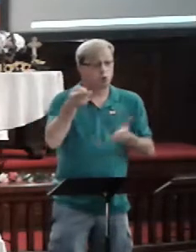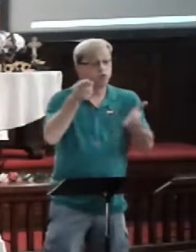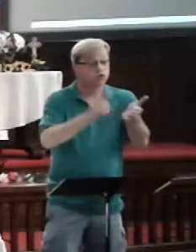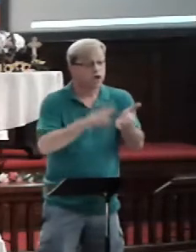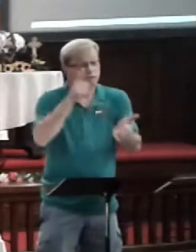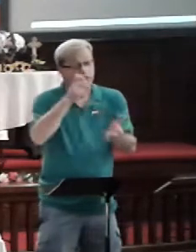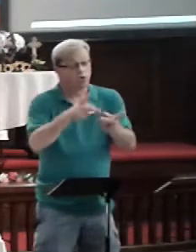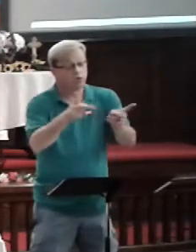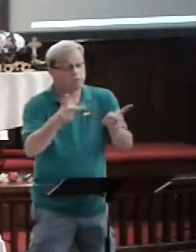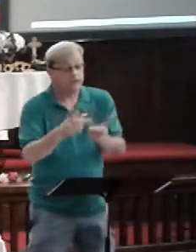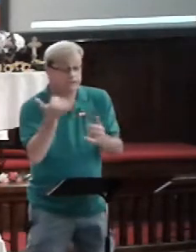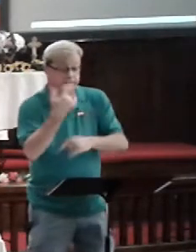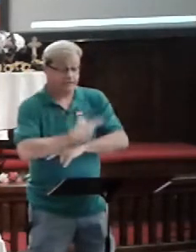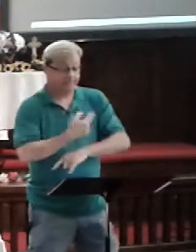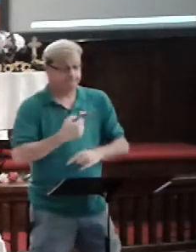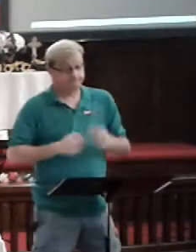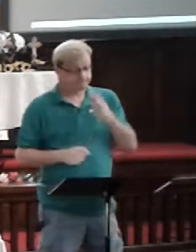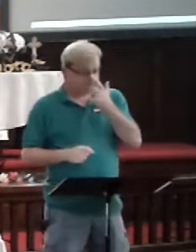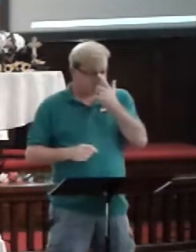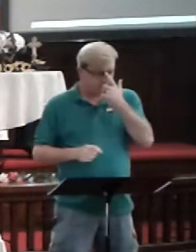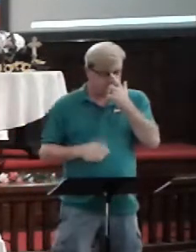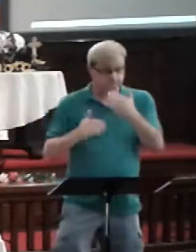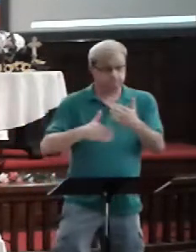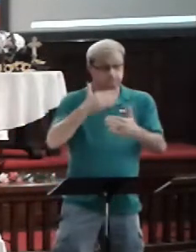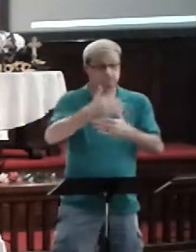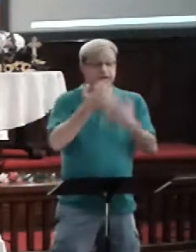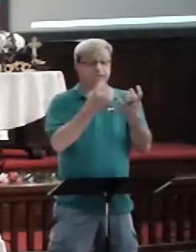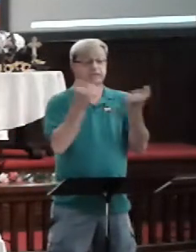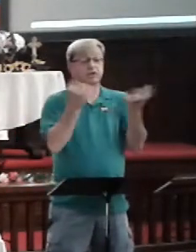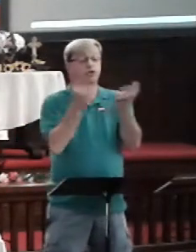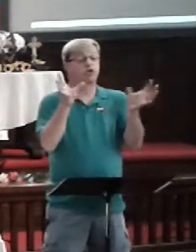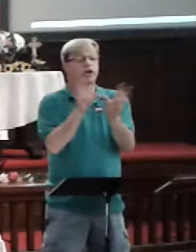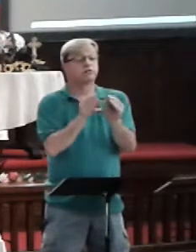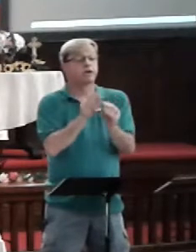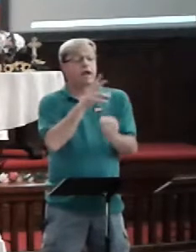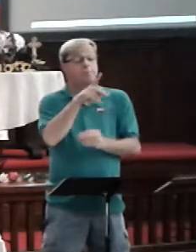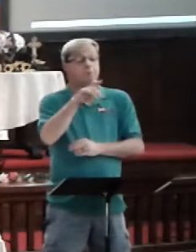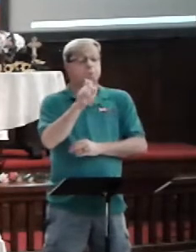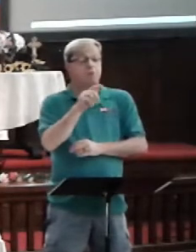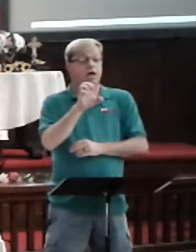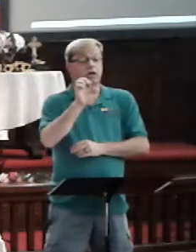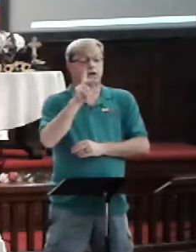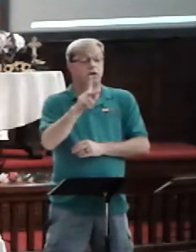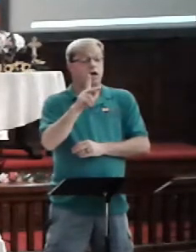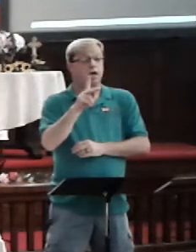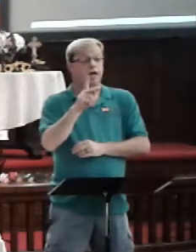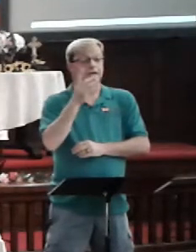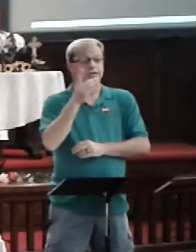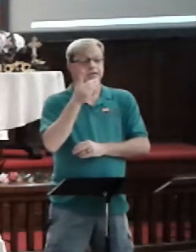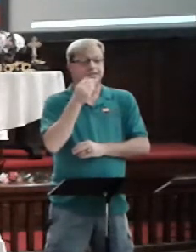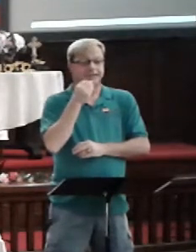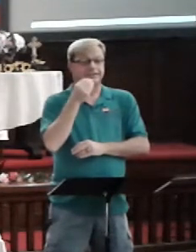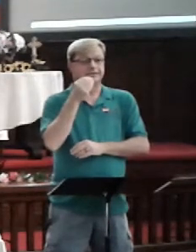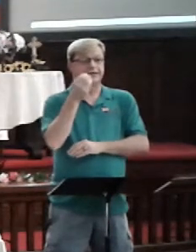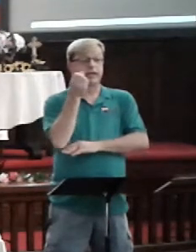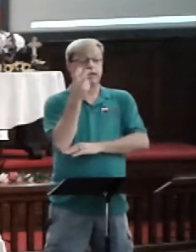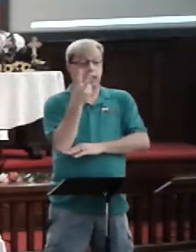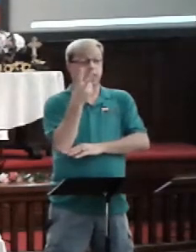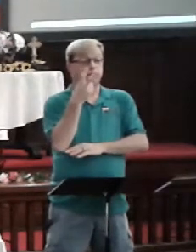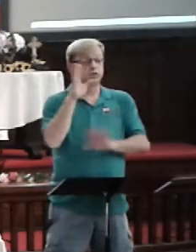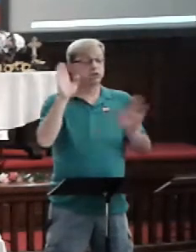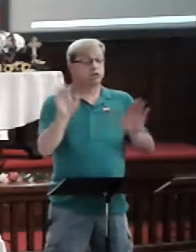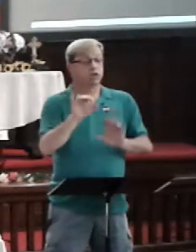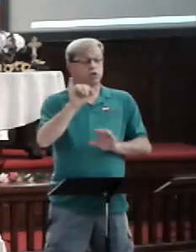up for a spot today. Our next congregational meeting and potluck lunch will be on